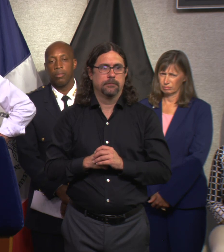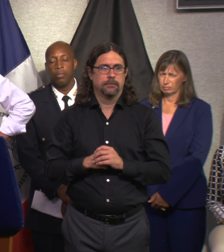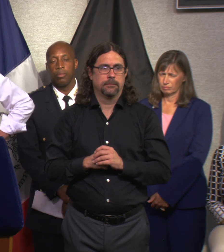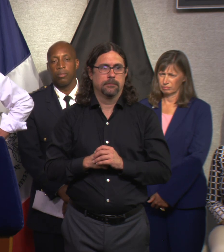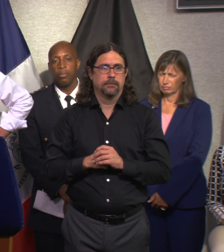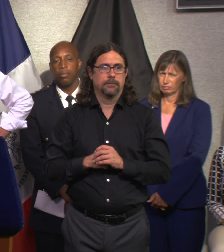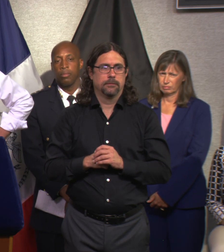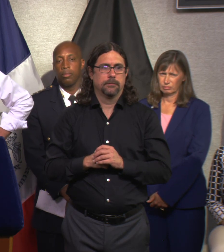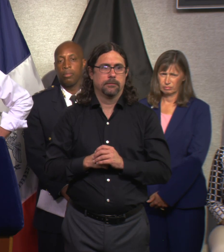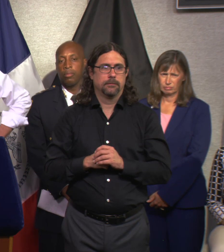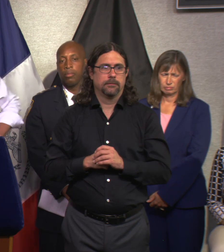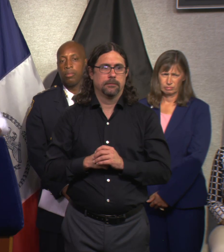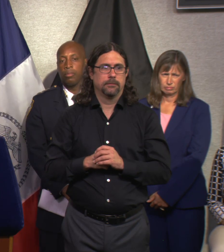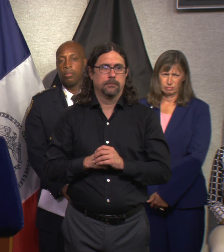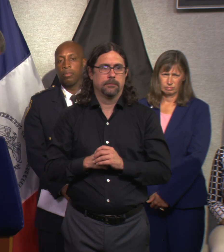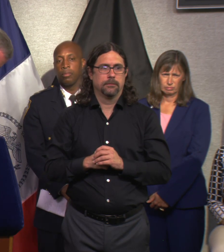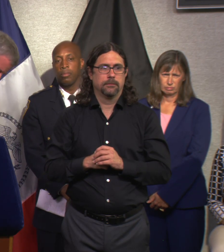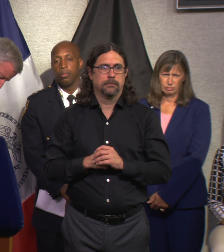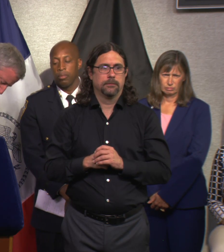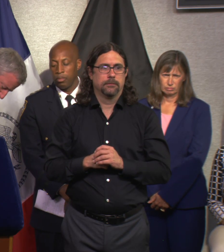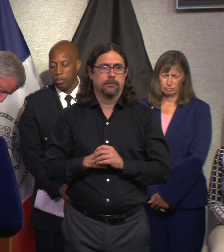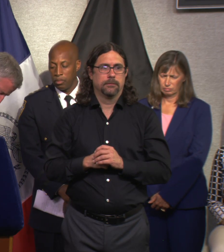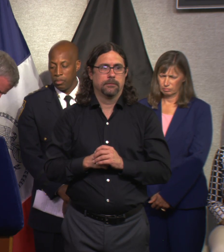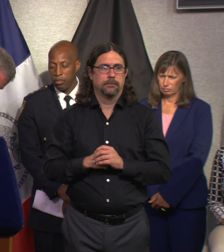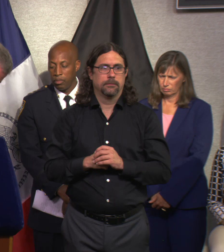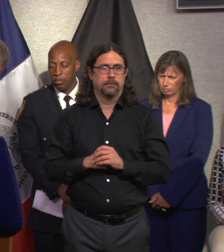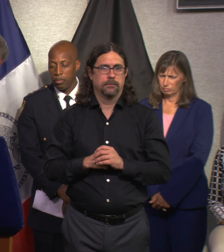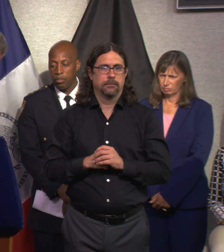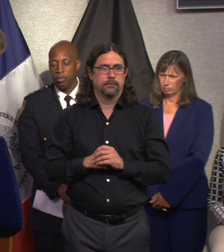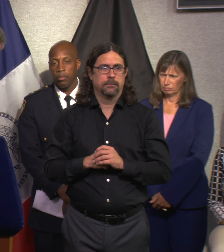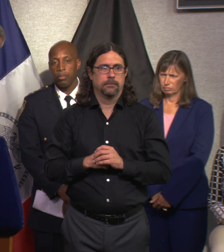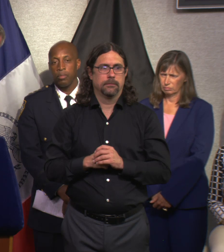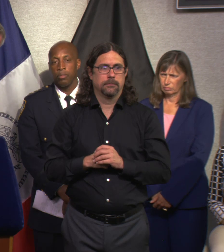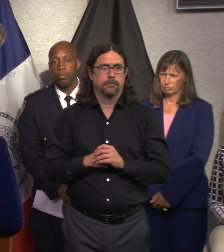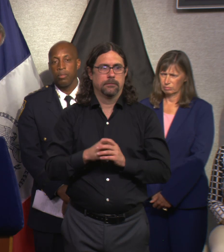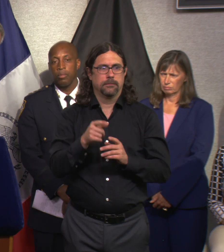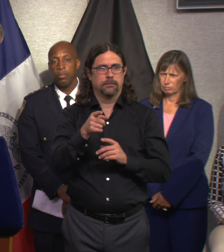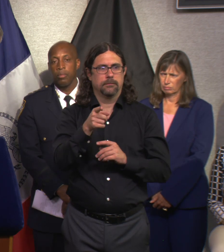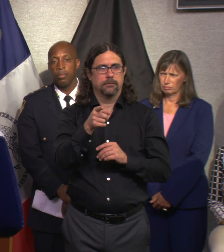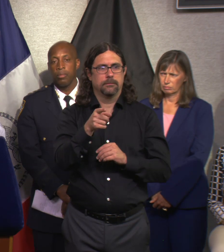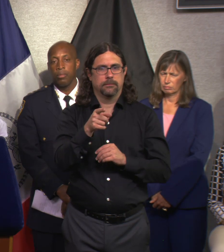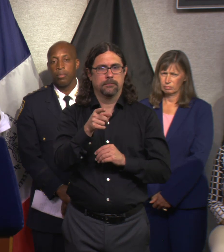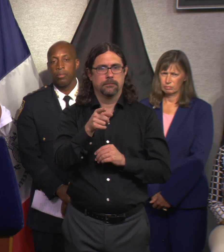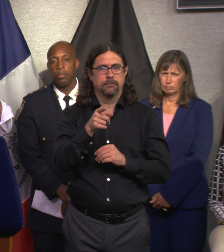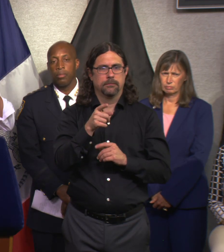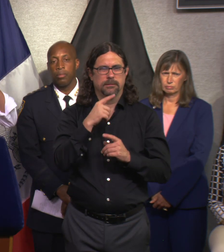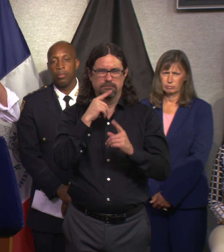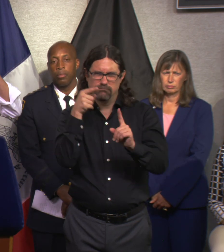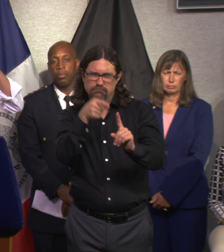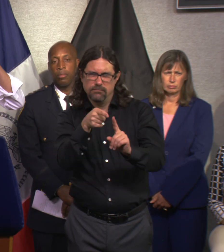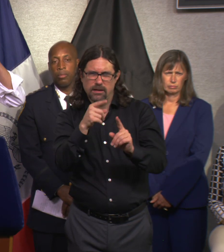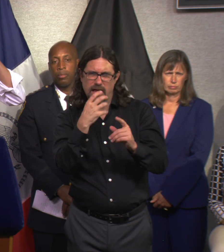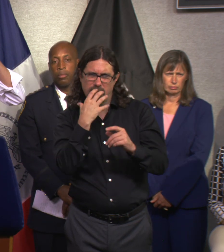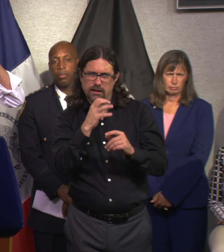yeah. The city's done really good with messaging not to open the doors in these kinds of situations, but now that we're expecting more and more of these